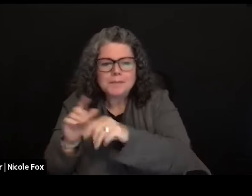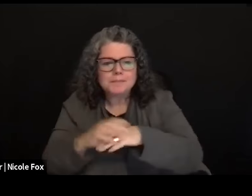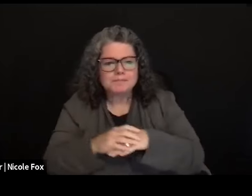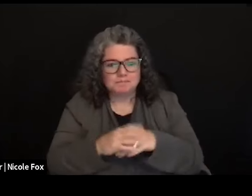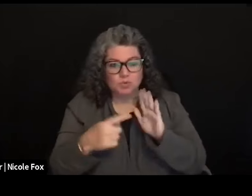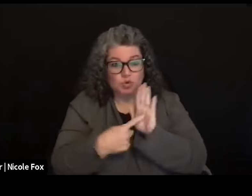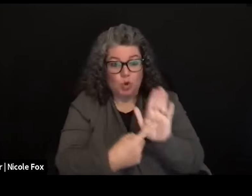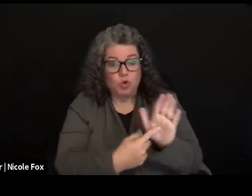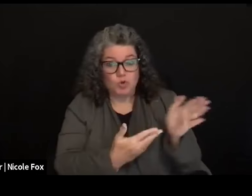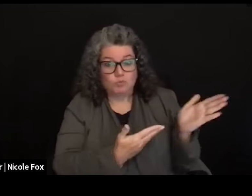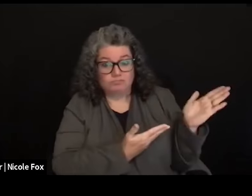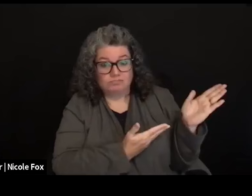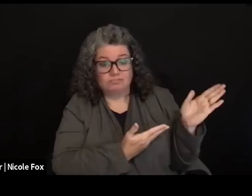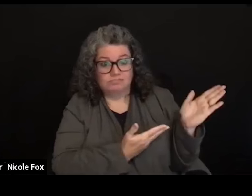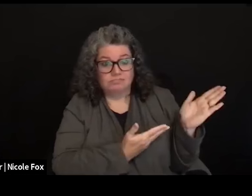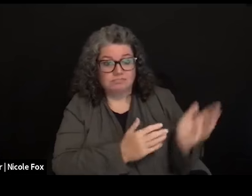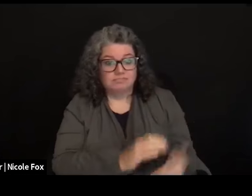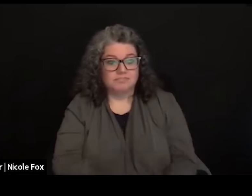Okay.